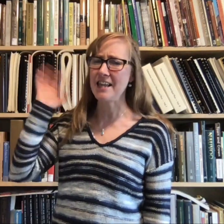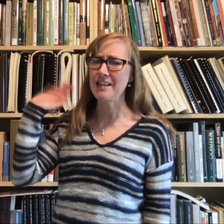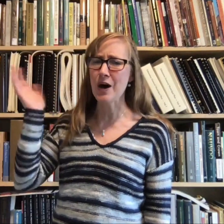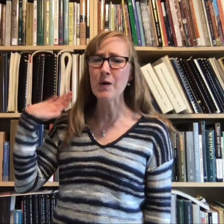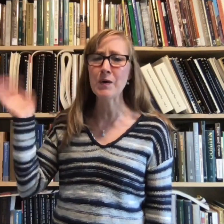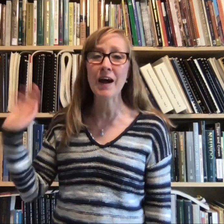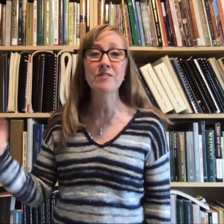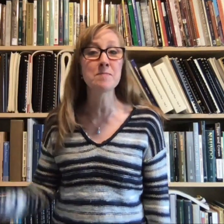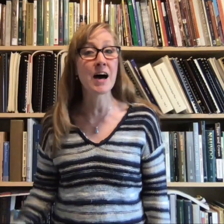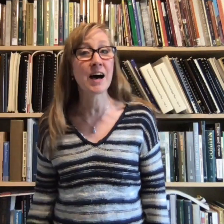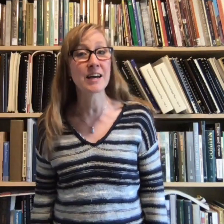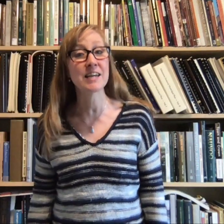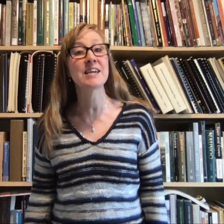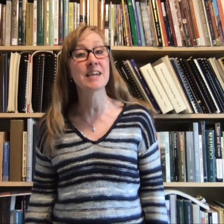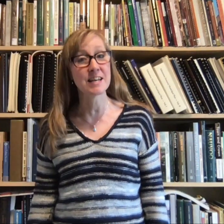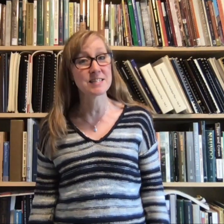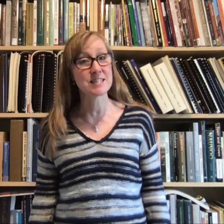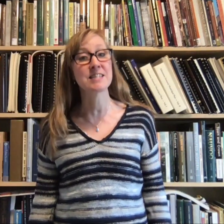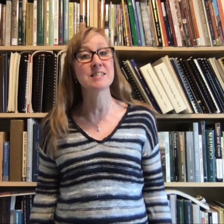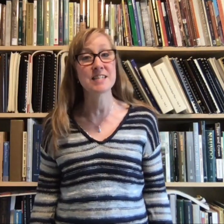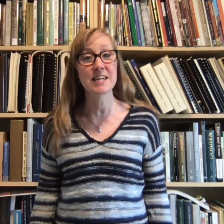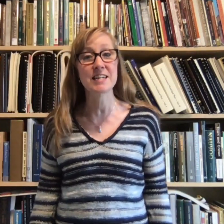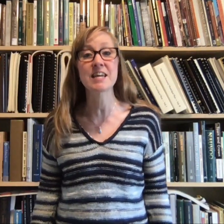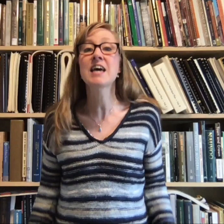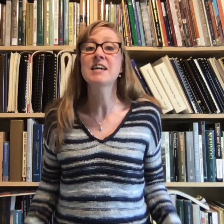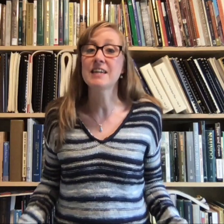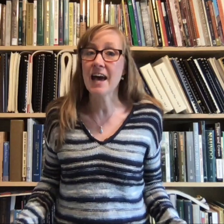Hello everybody, yes indeed, yes